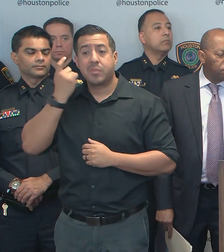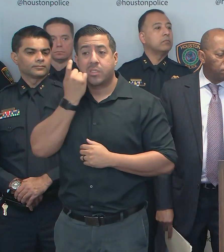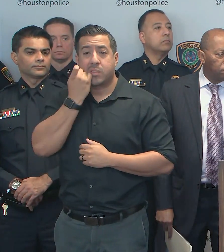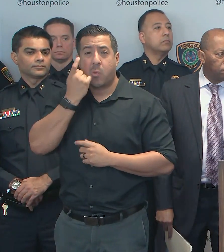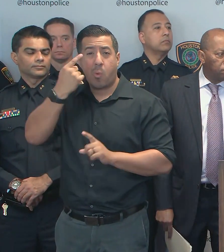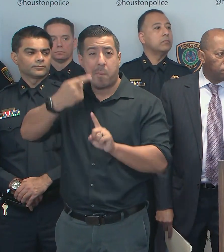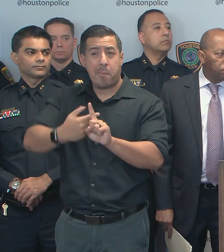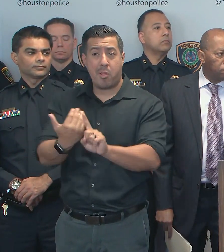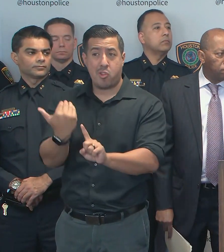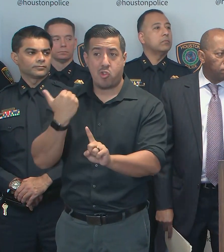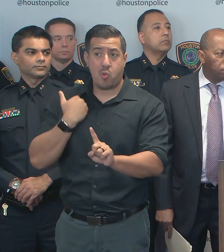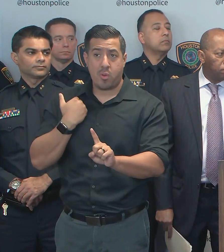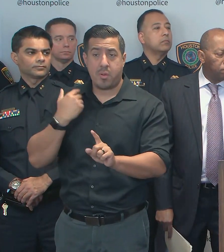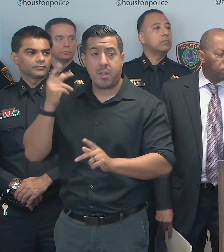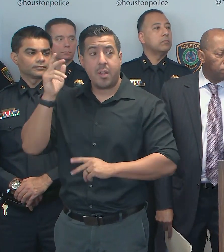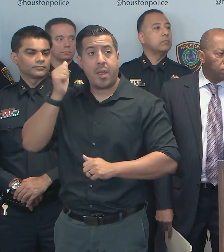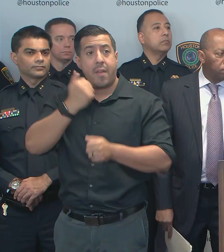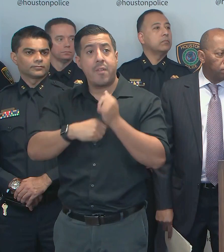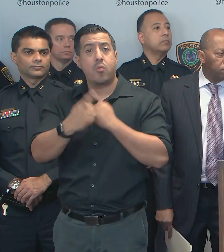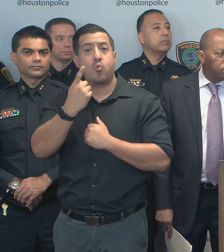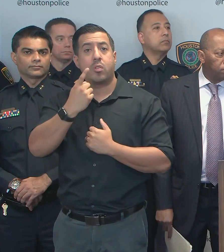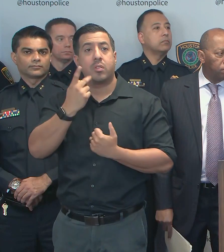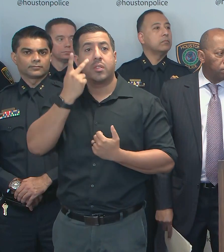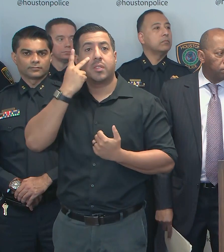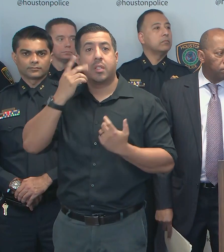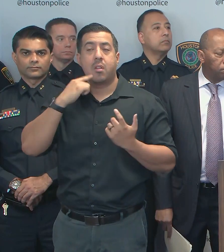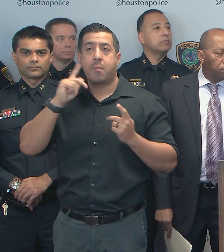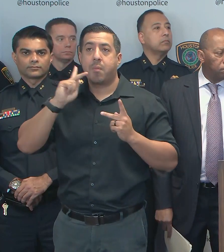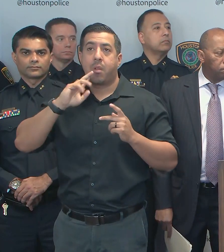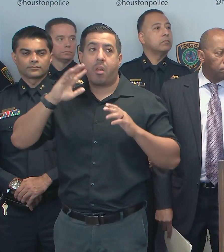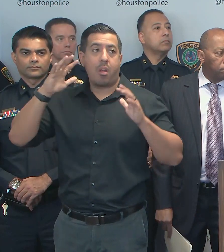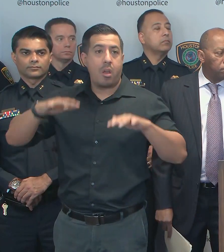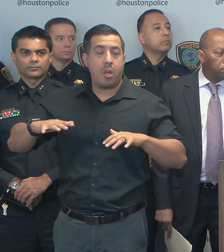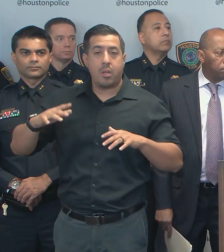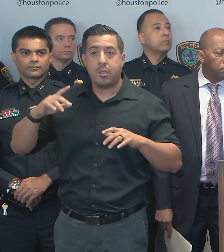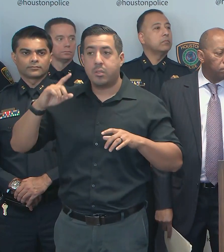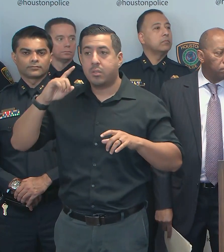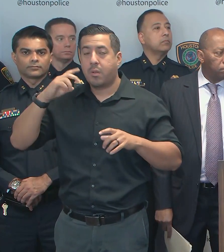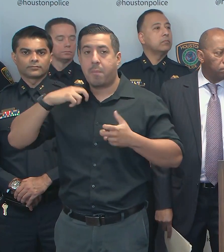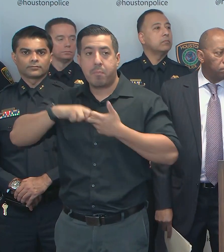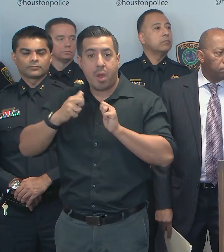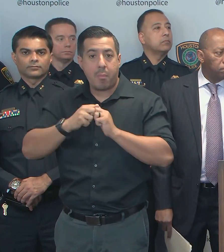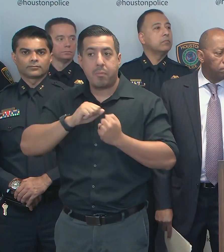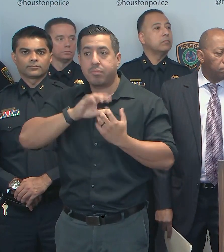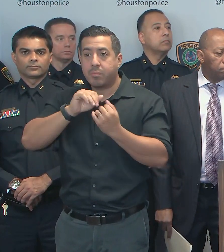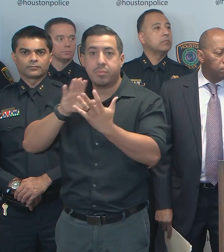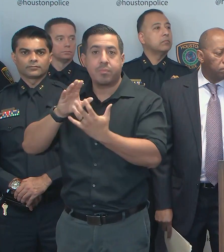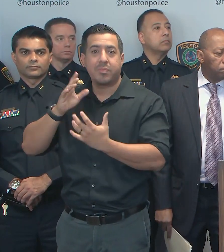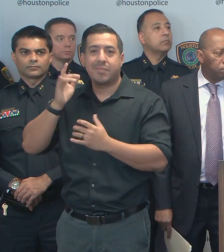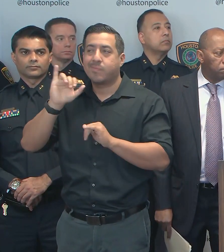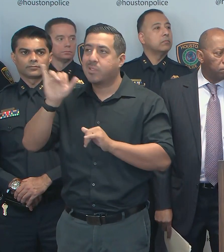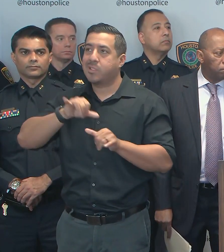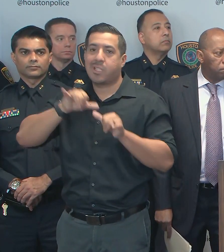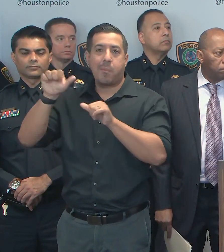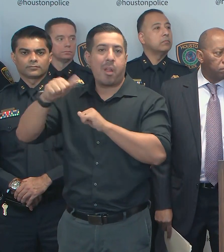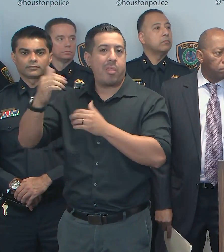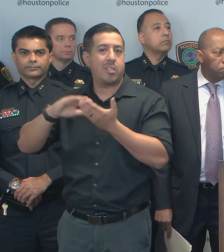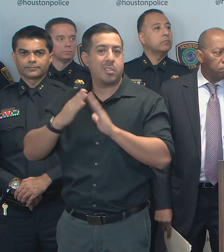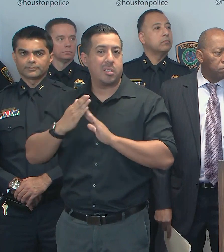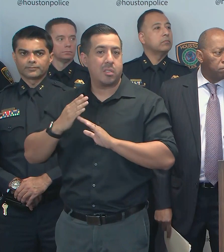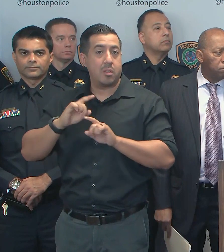ago, everybody was just, the sky's falling, and we got problems just like any other city. But I